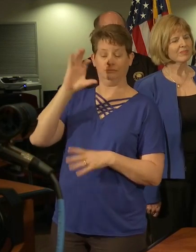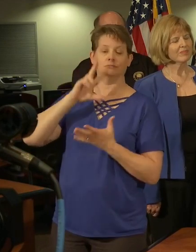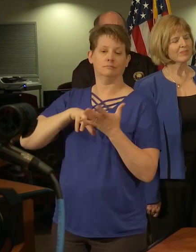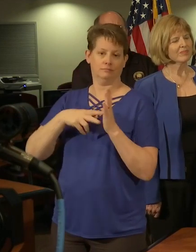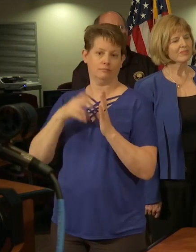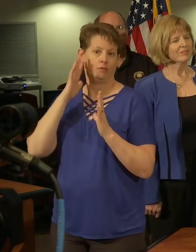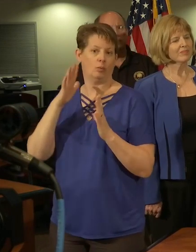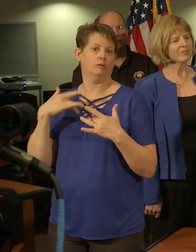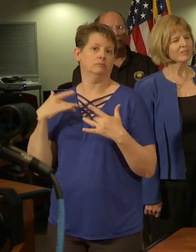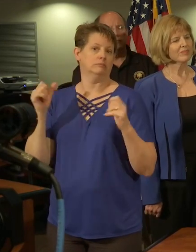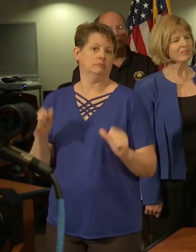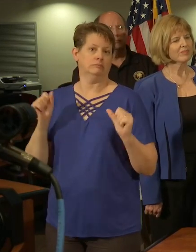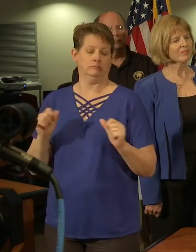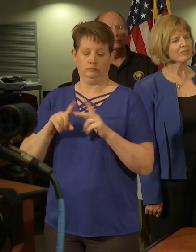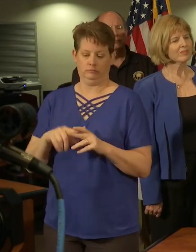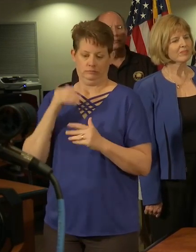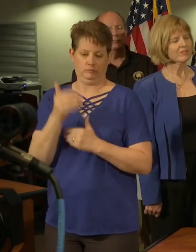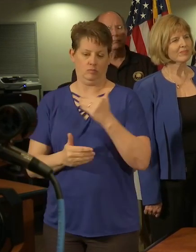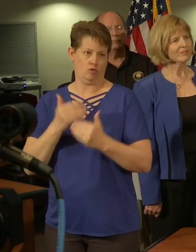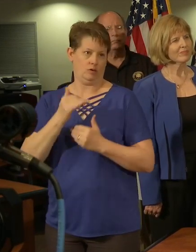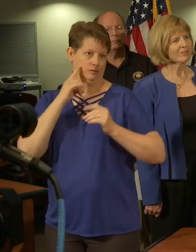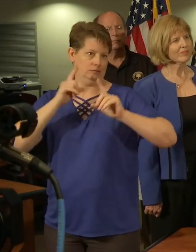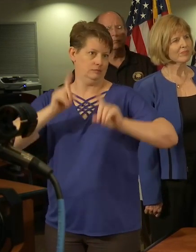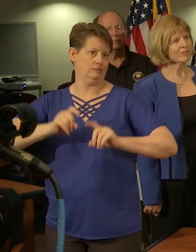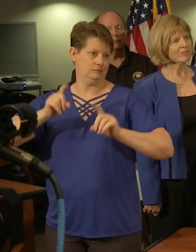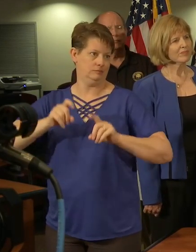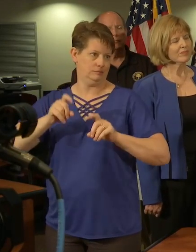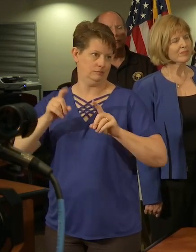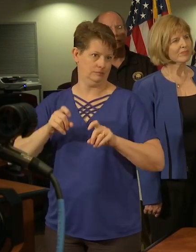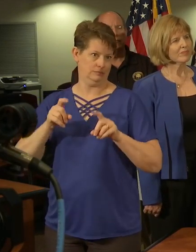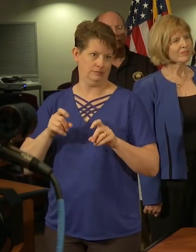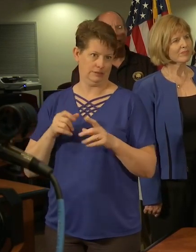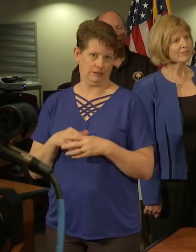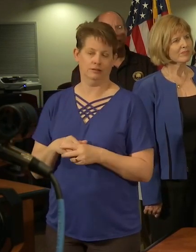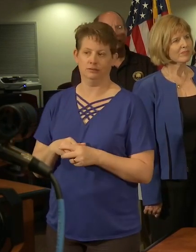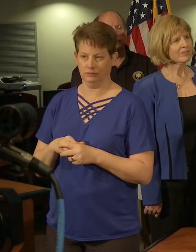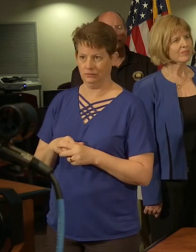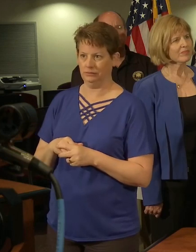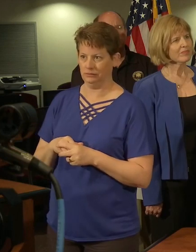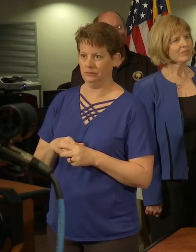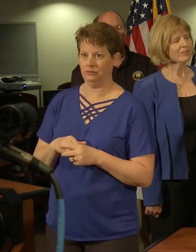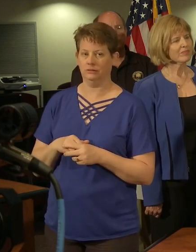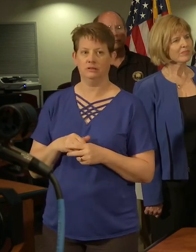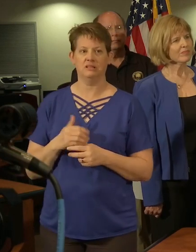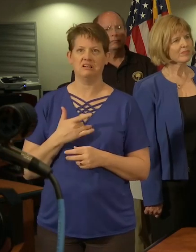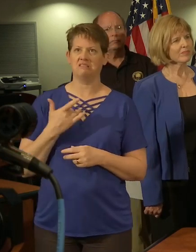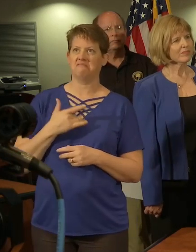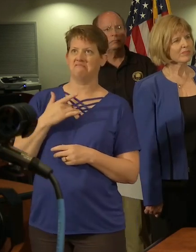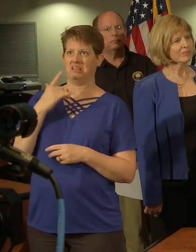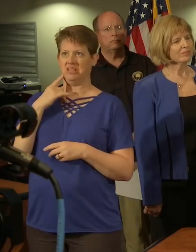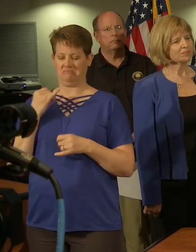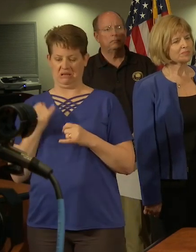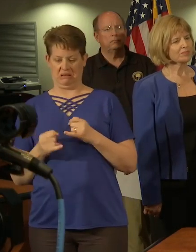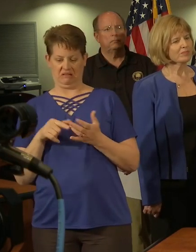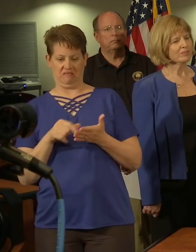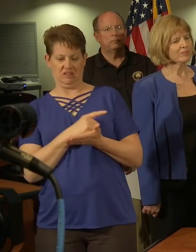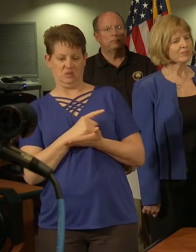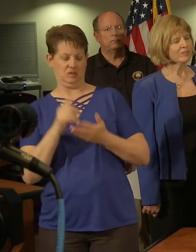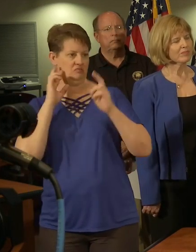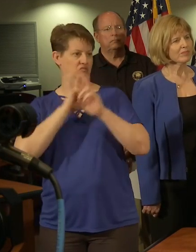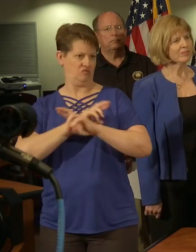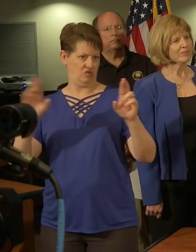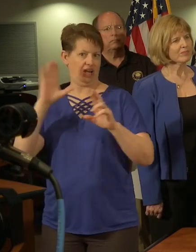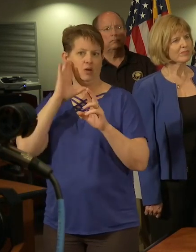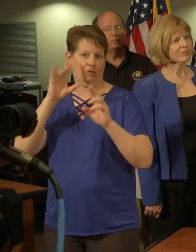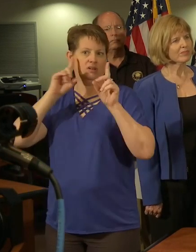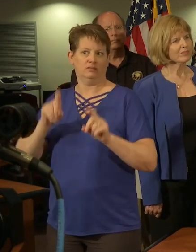likely start processing these tests in their lab by the end of this week. And as you